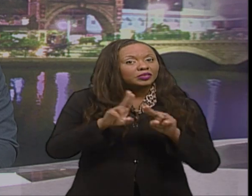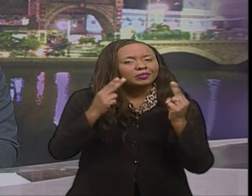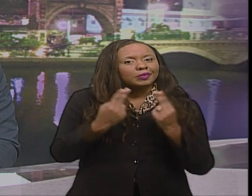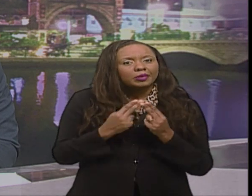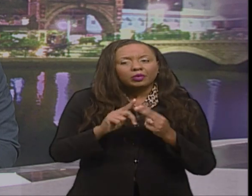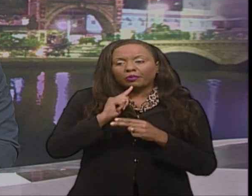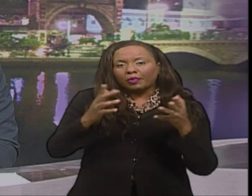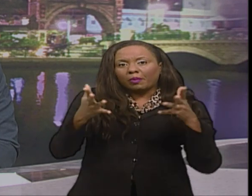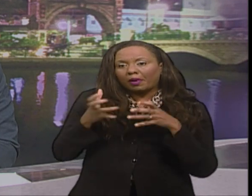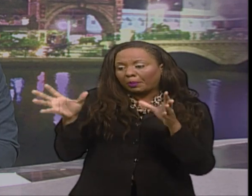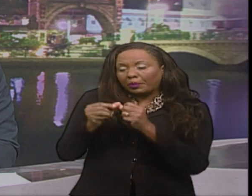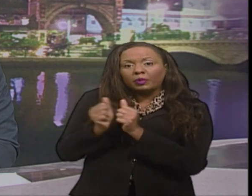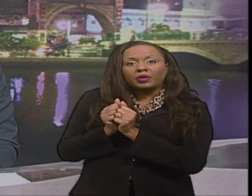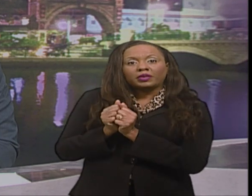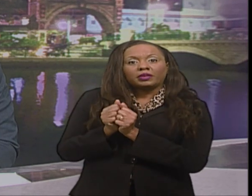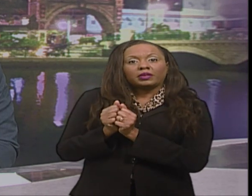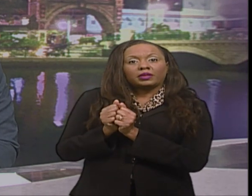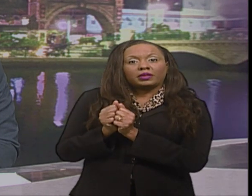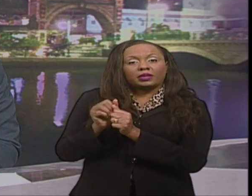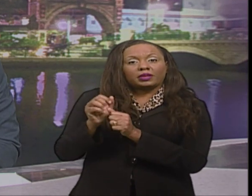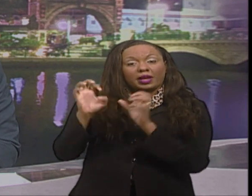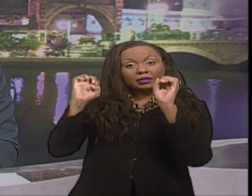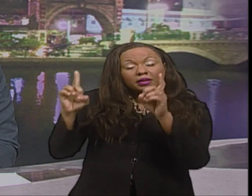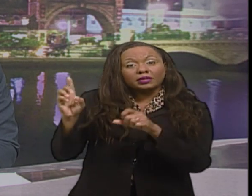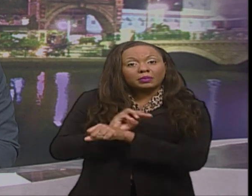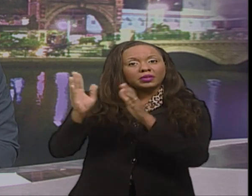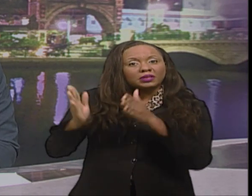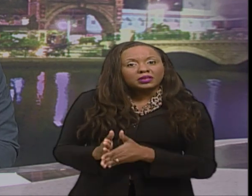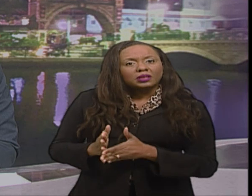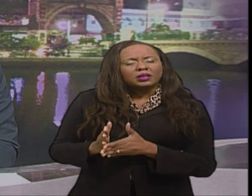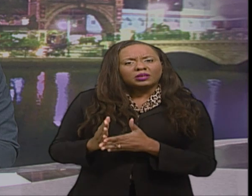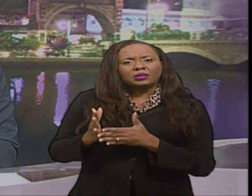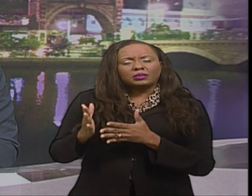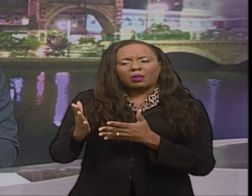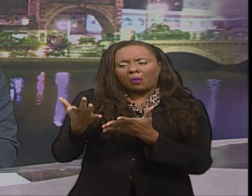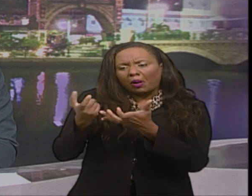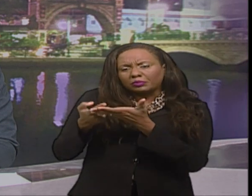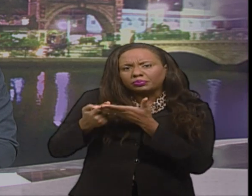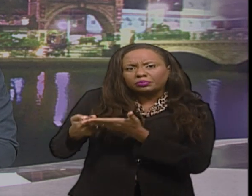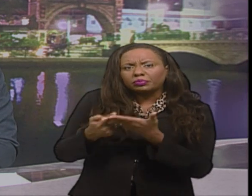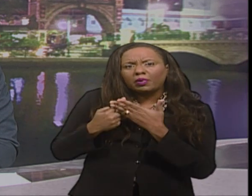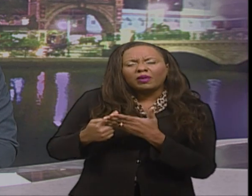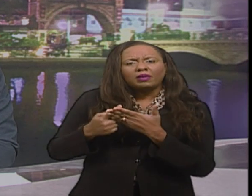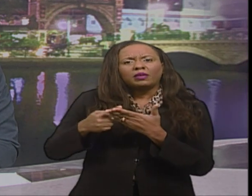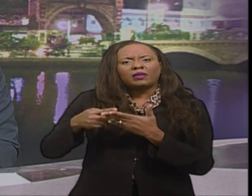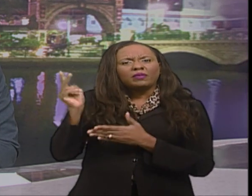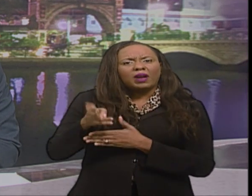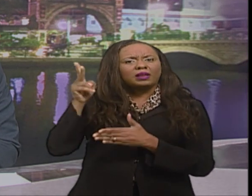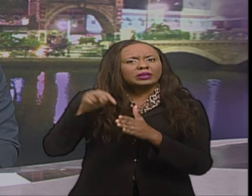anxious to meet with the Minister of Education, Ronald Jones, to discuss the worrying issue of rising violence in